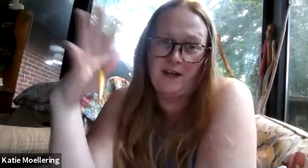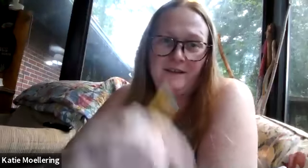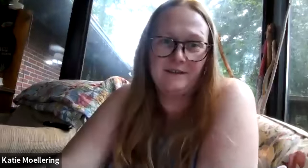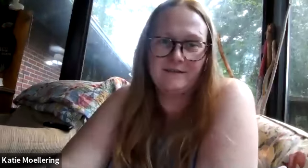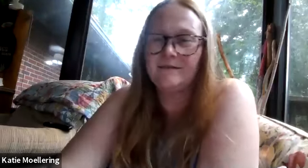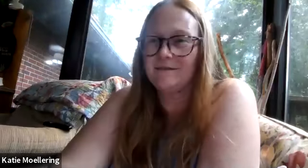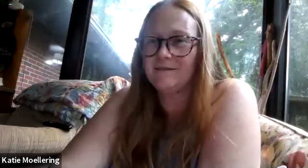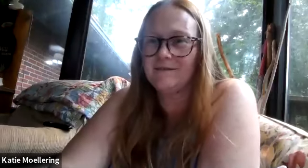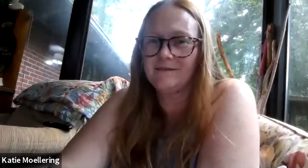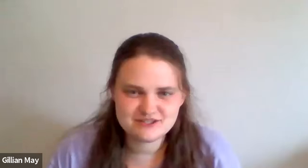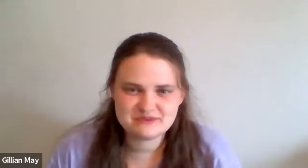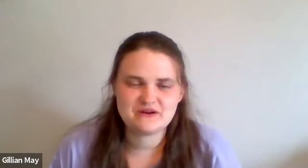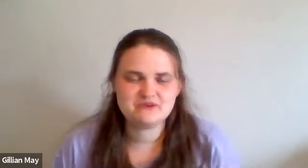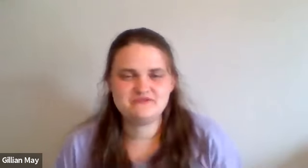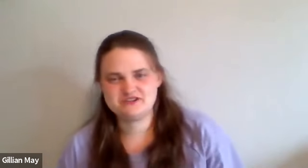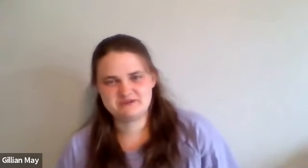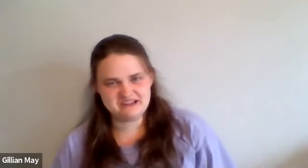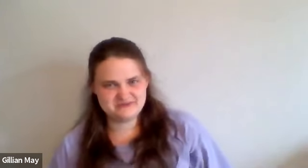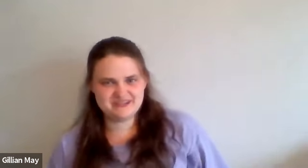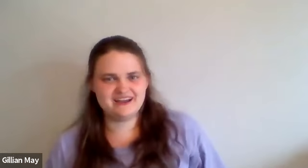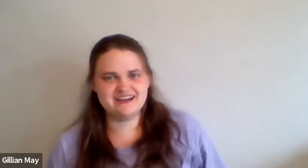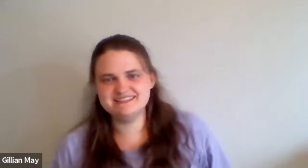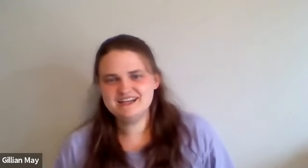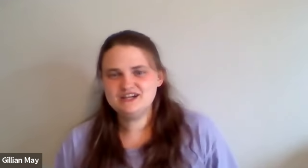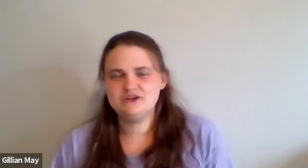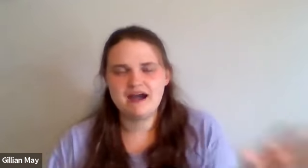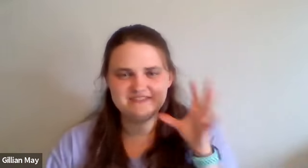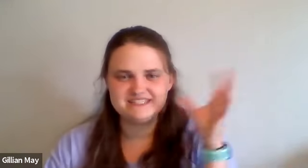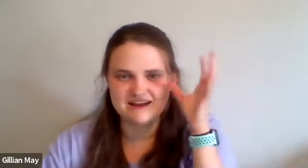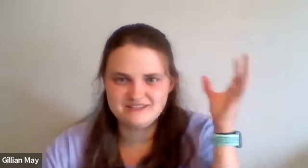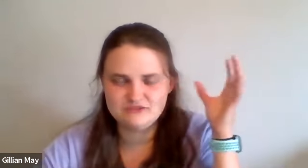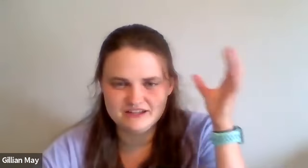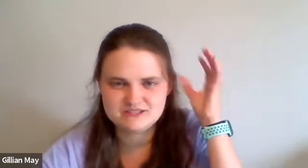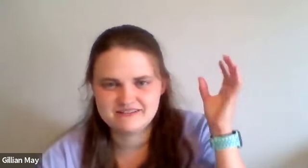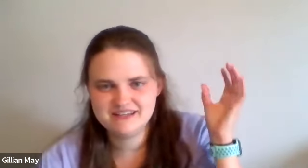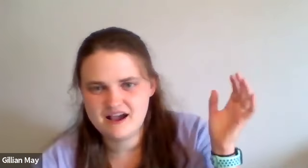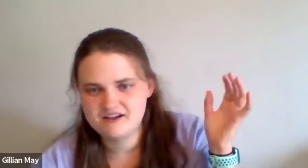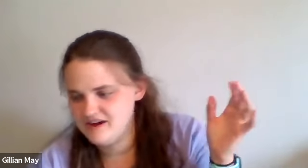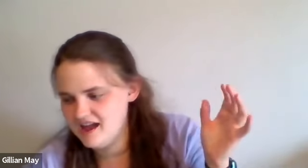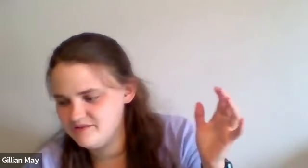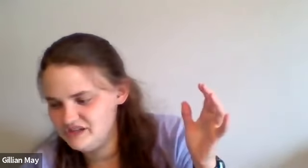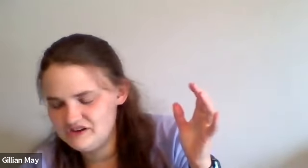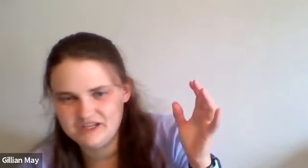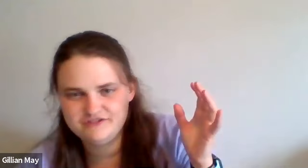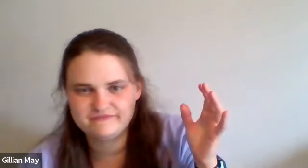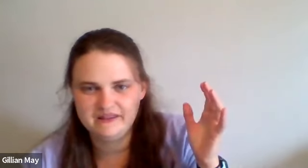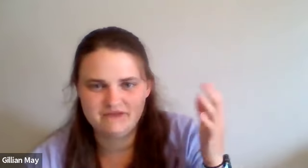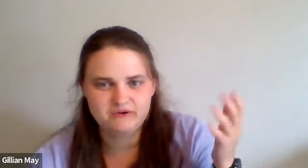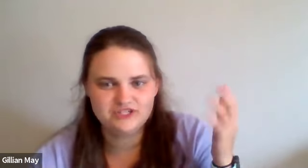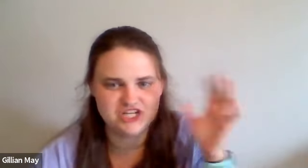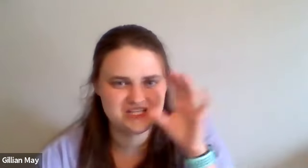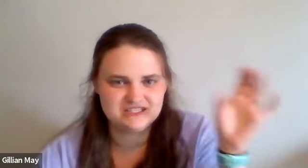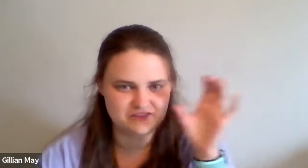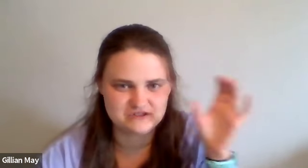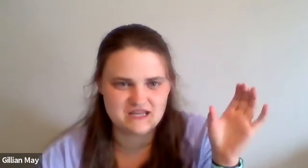friend. This is why I have so much fun with finger spelling because you have to sound you're sounding it out in your head, but each like vowels change like their